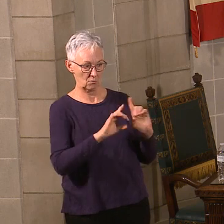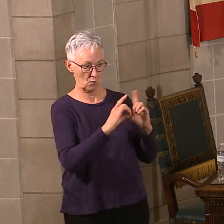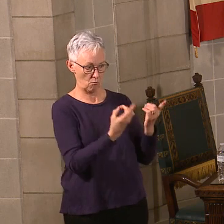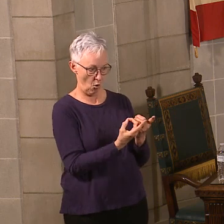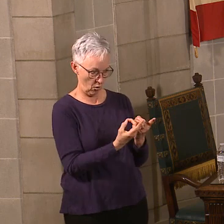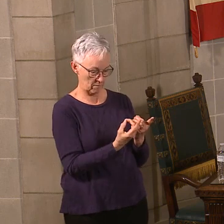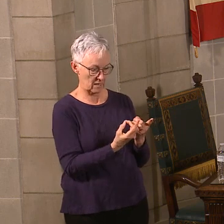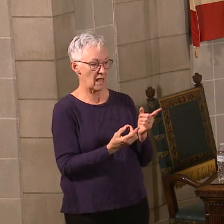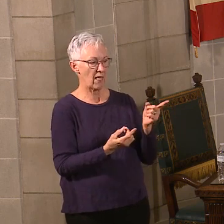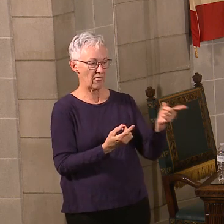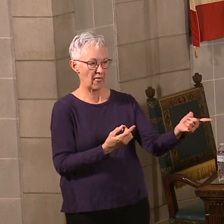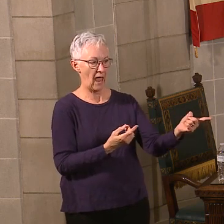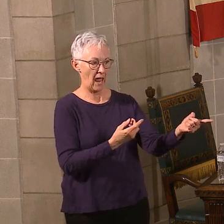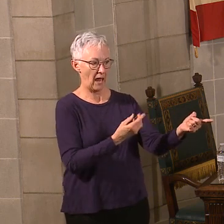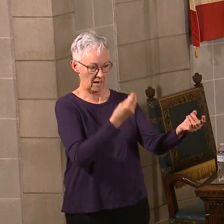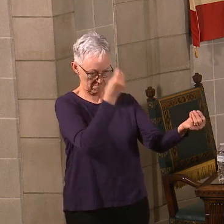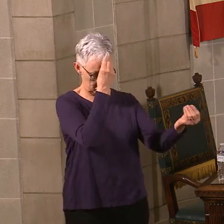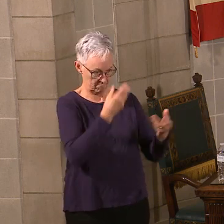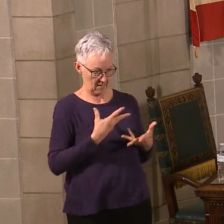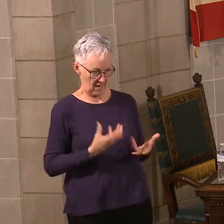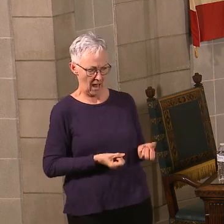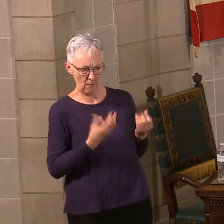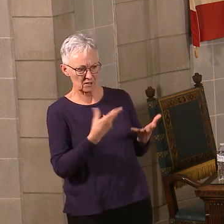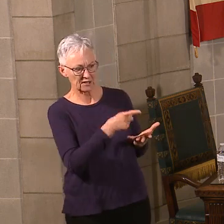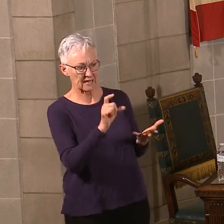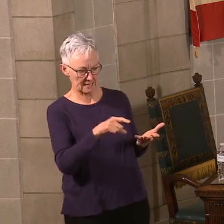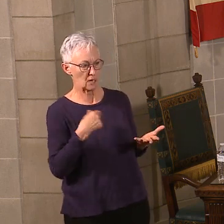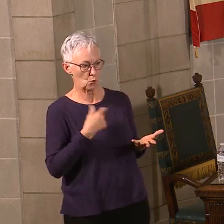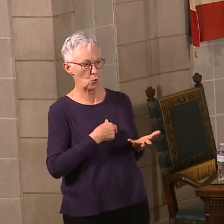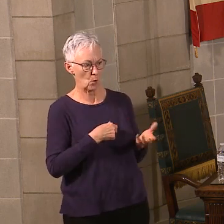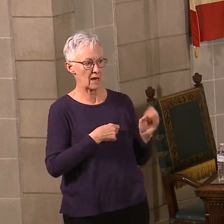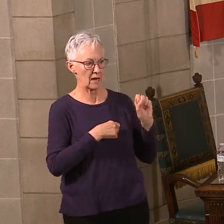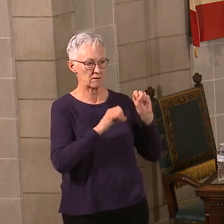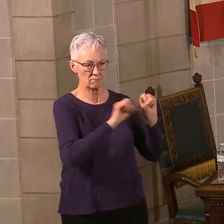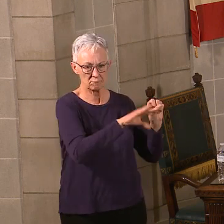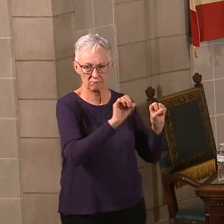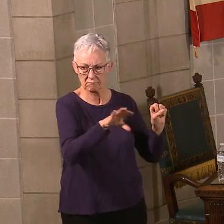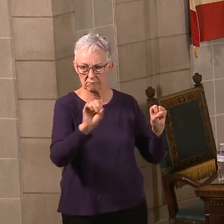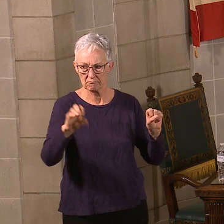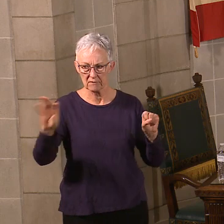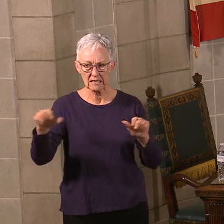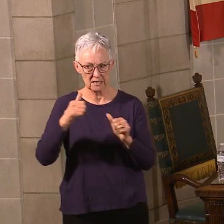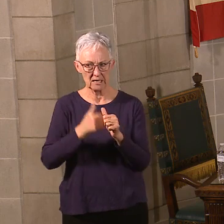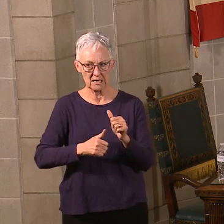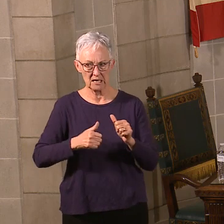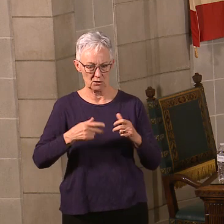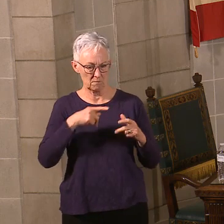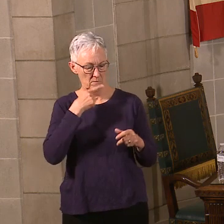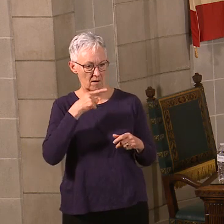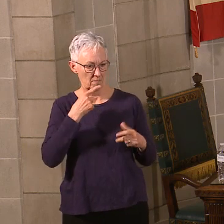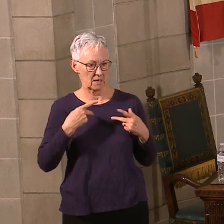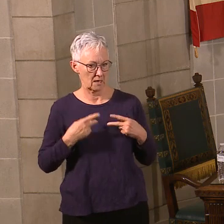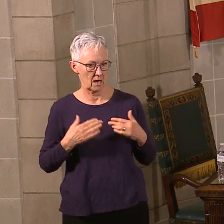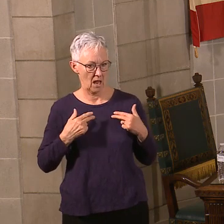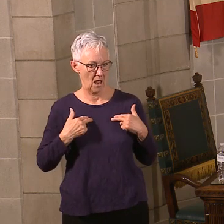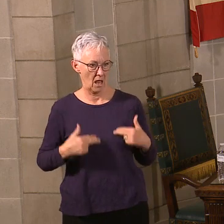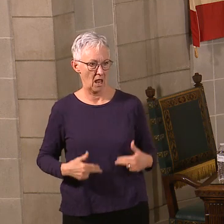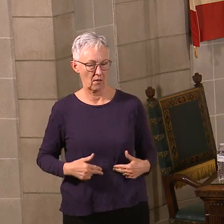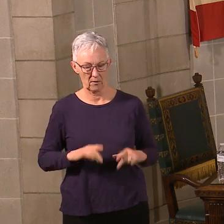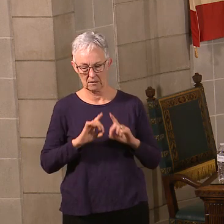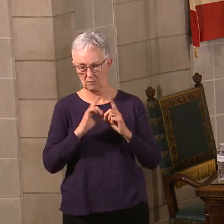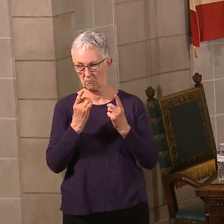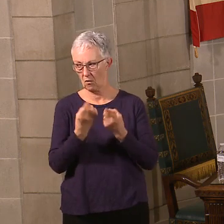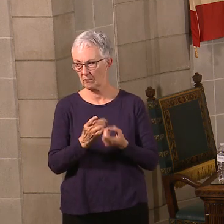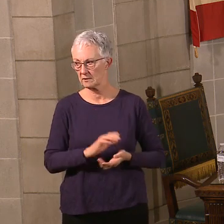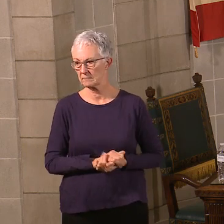us to help inform some of our buying going forward. She also asked, what steps have been taken to train EMT units across the state so they're able to safely